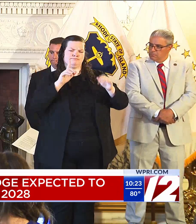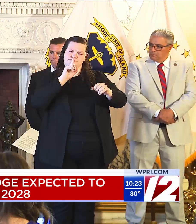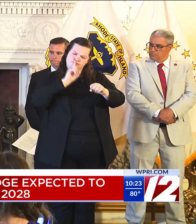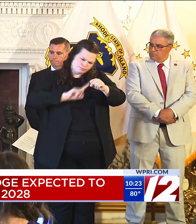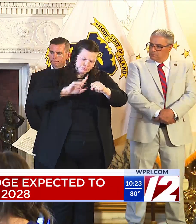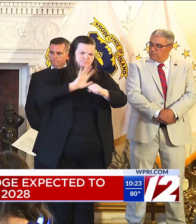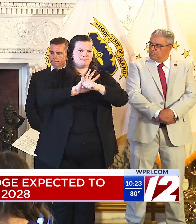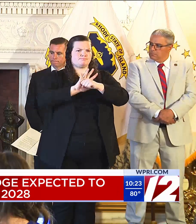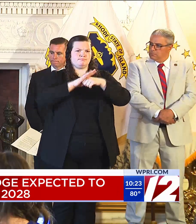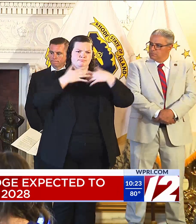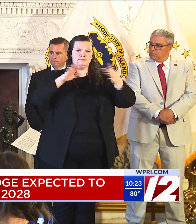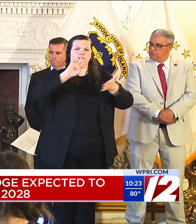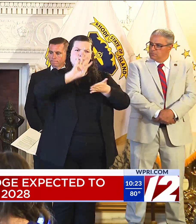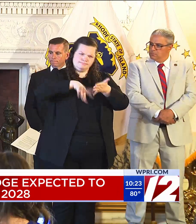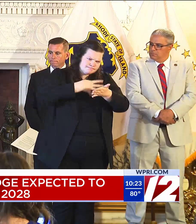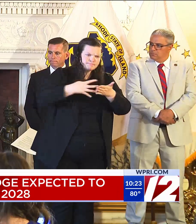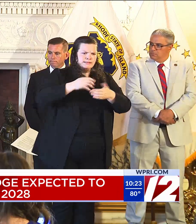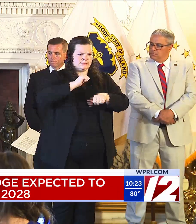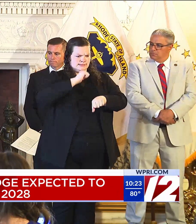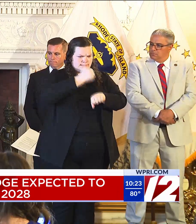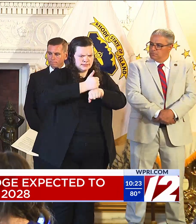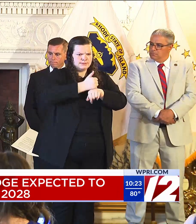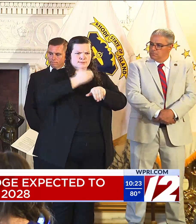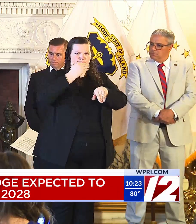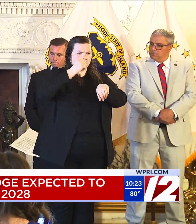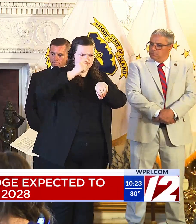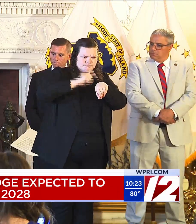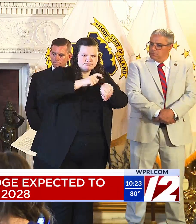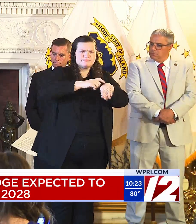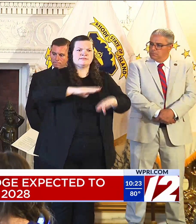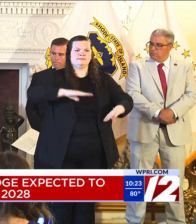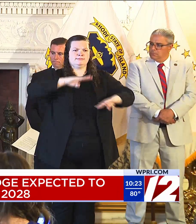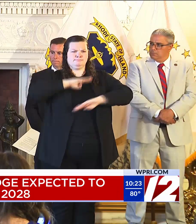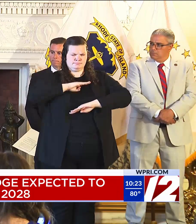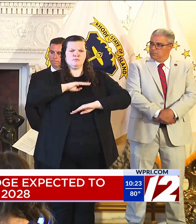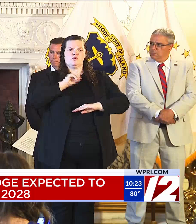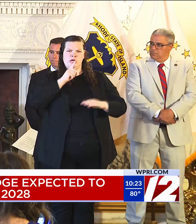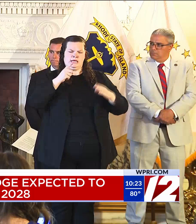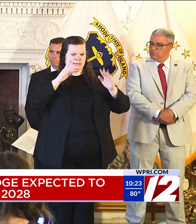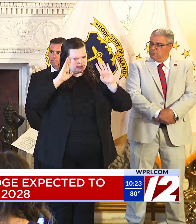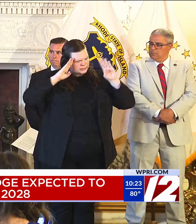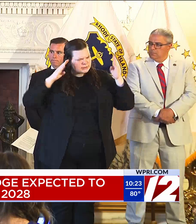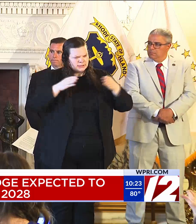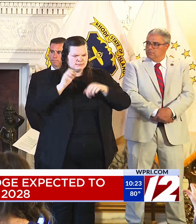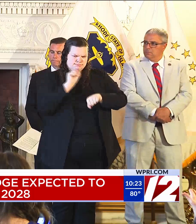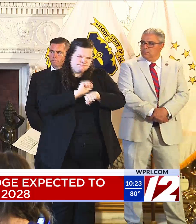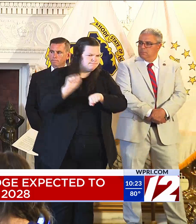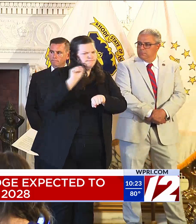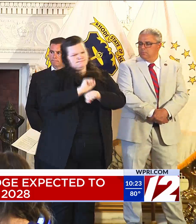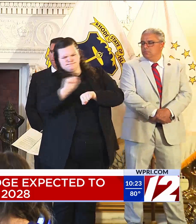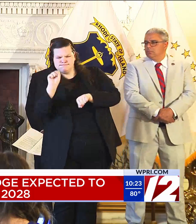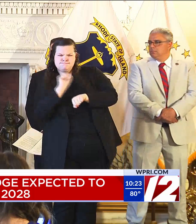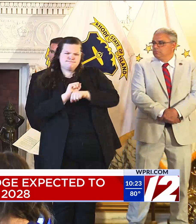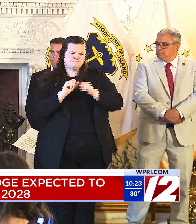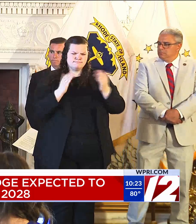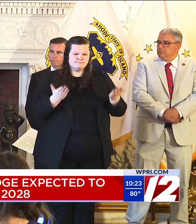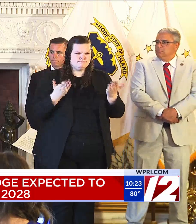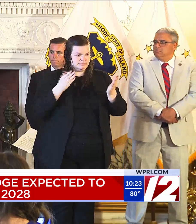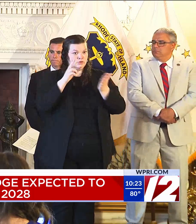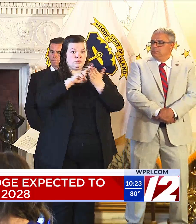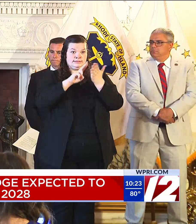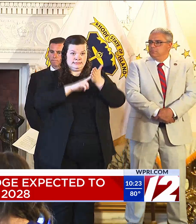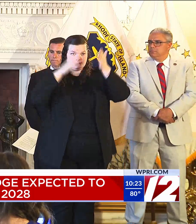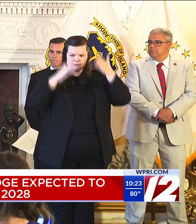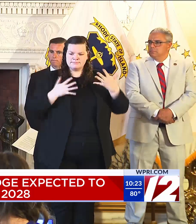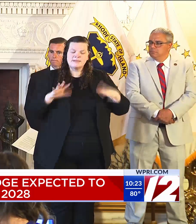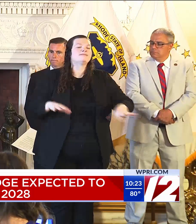worked hard to bring the contractor on board. Likewise, last year, after 10 years